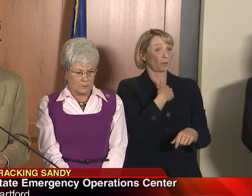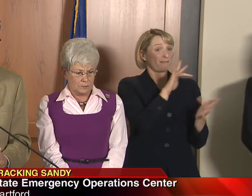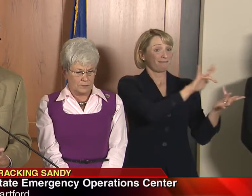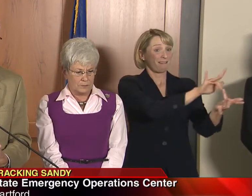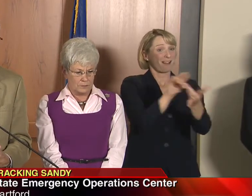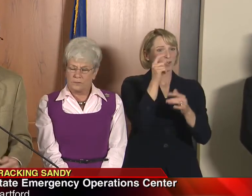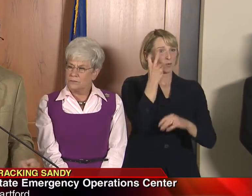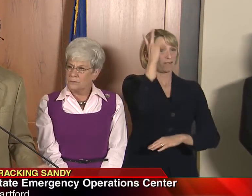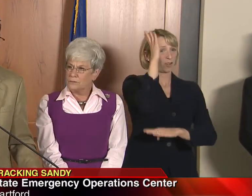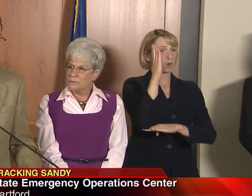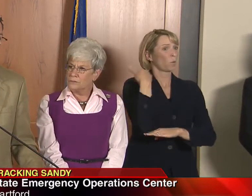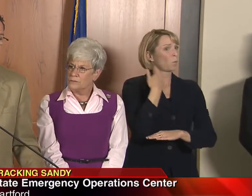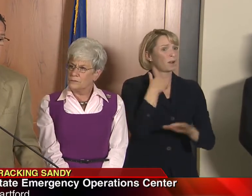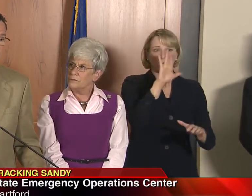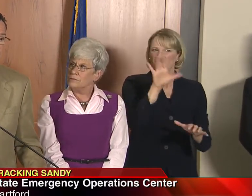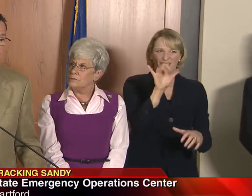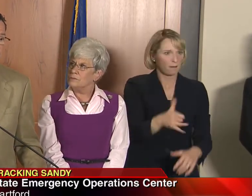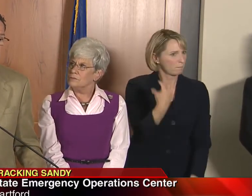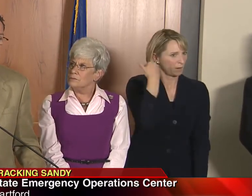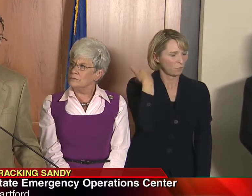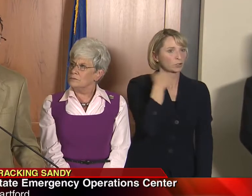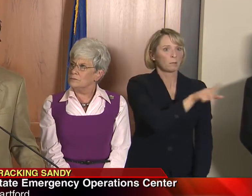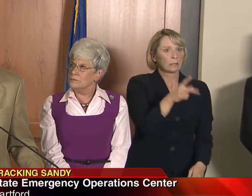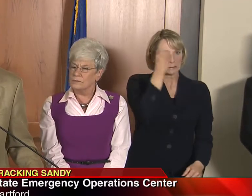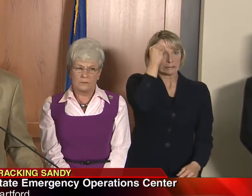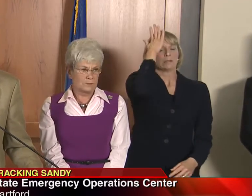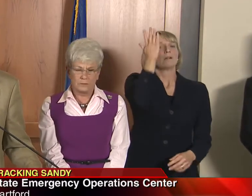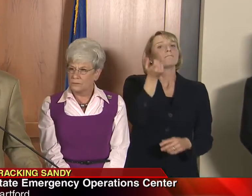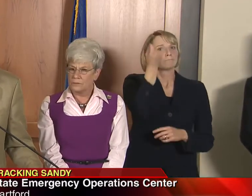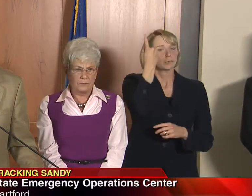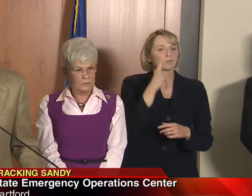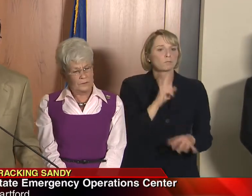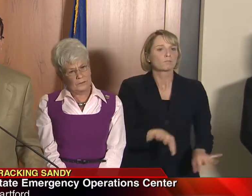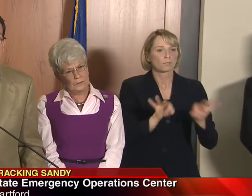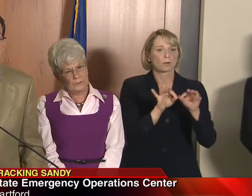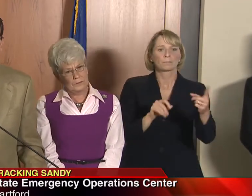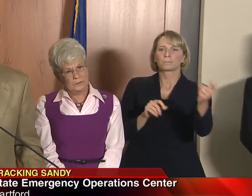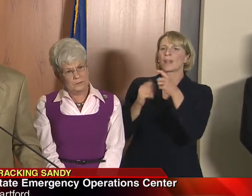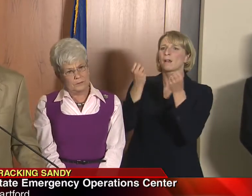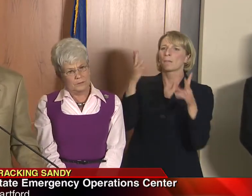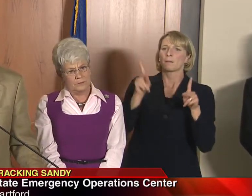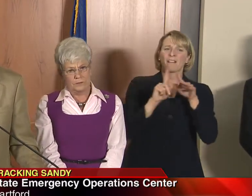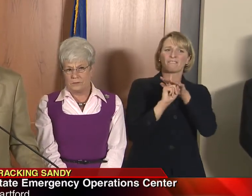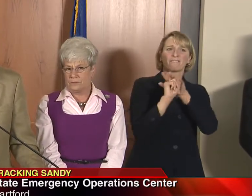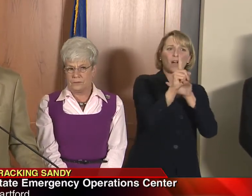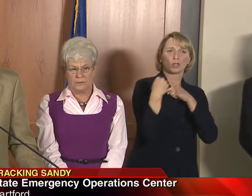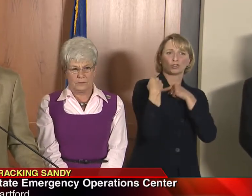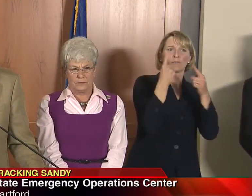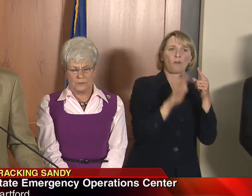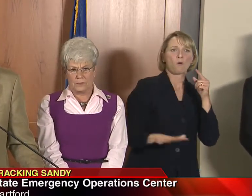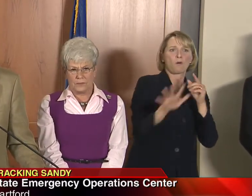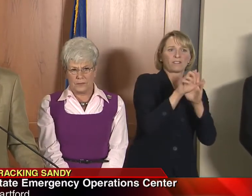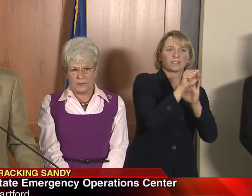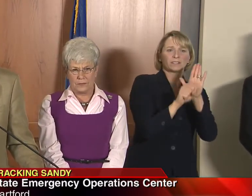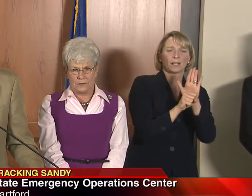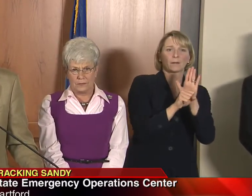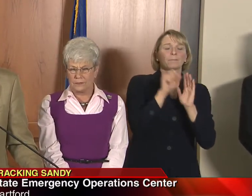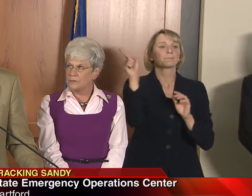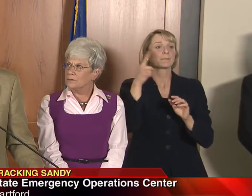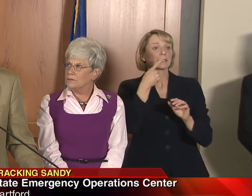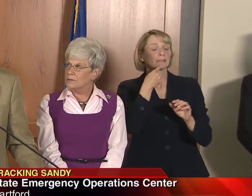that before. I think people are on board and understand. How many people have been evacuated statewide? Actually, in